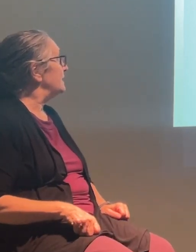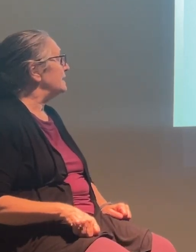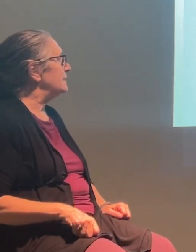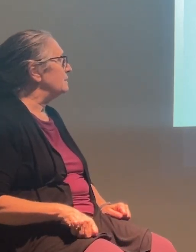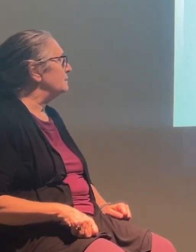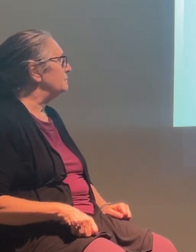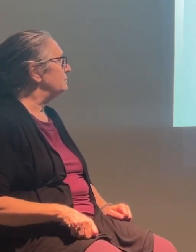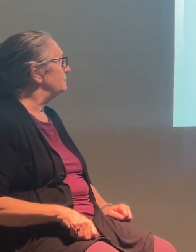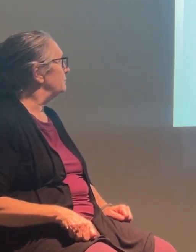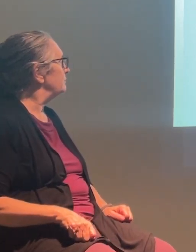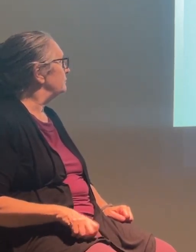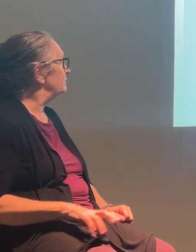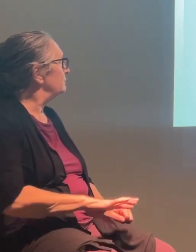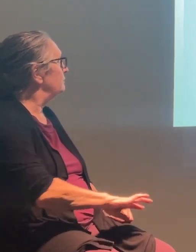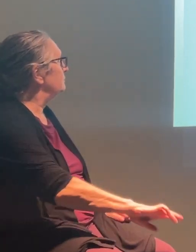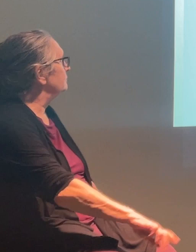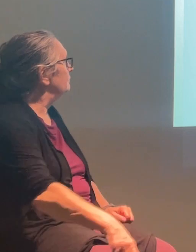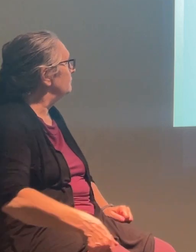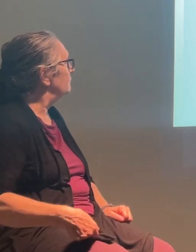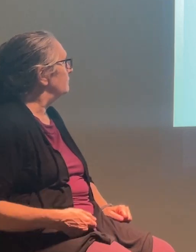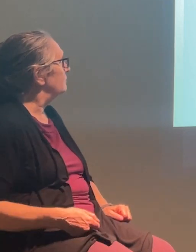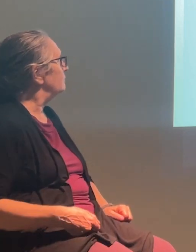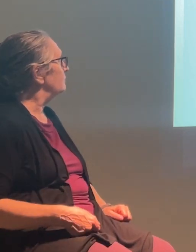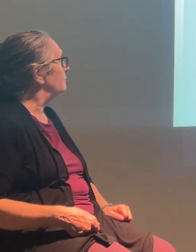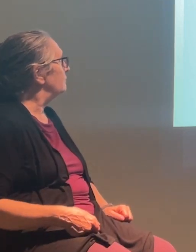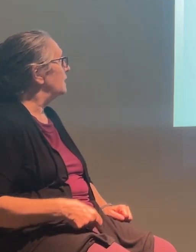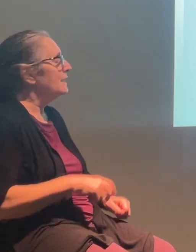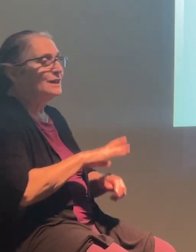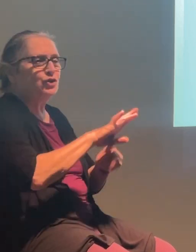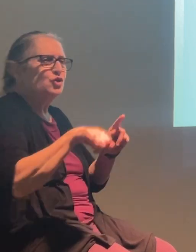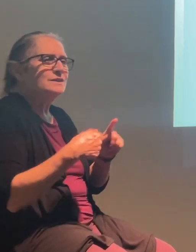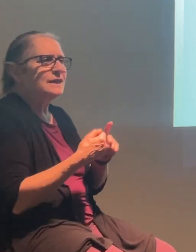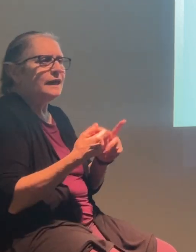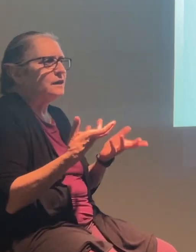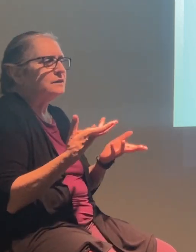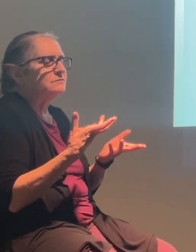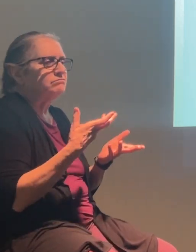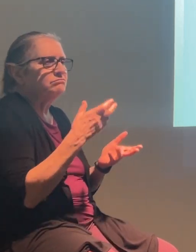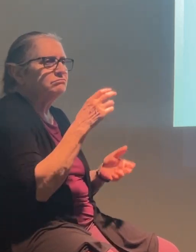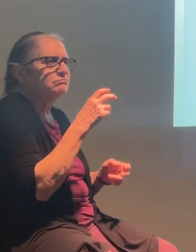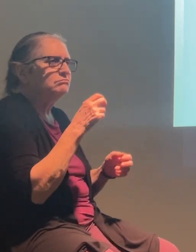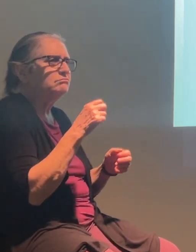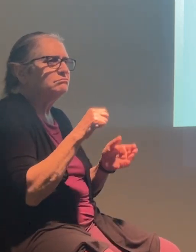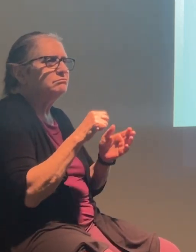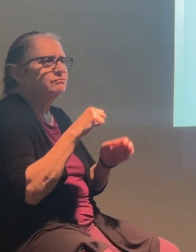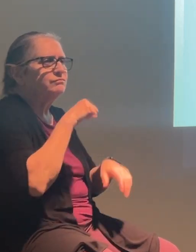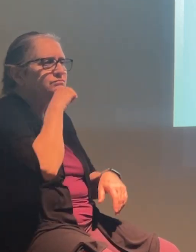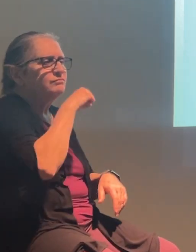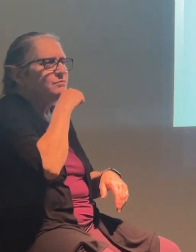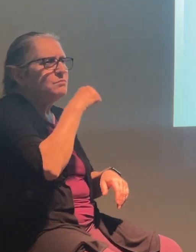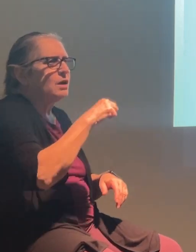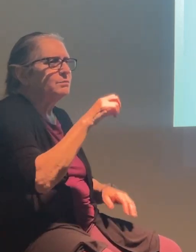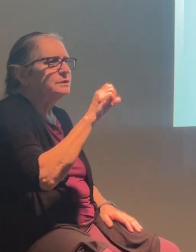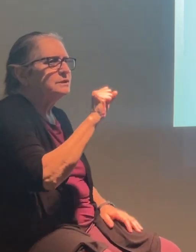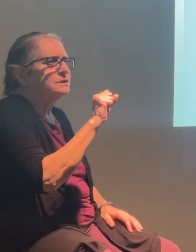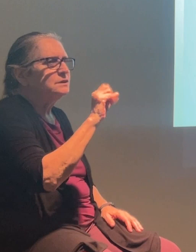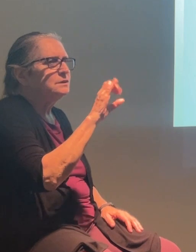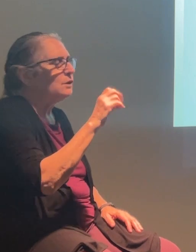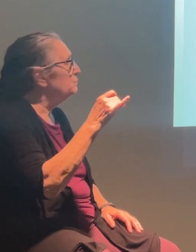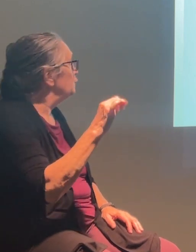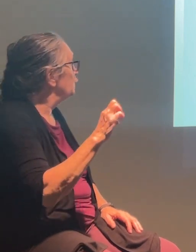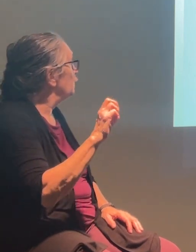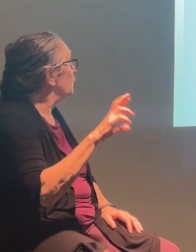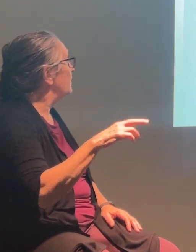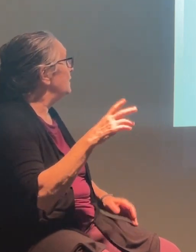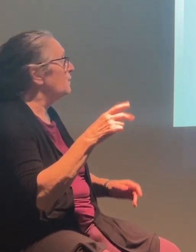completely curved, looks like a marble sculpture. Then you have a poor woman next to them, like an